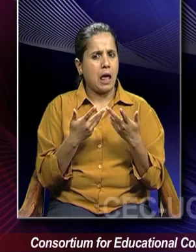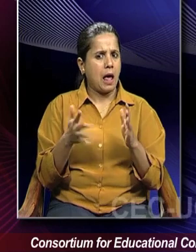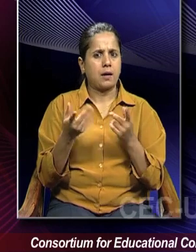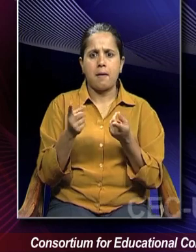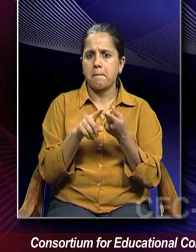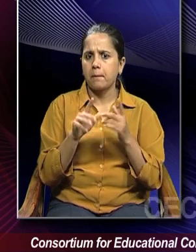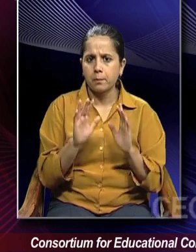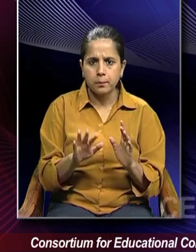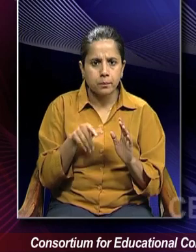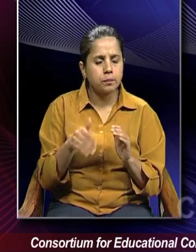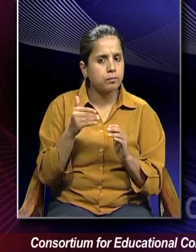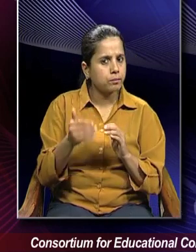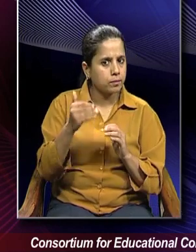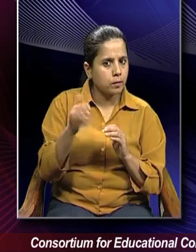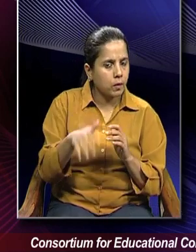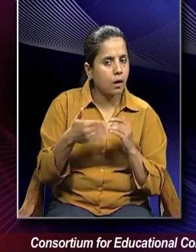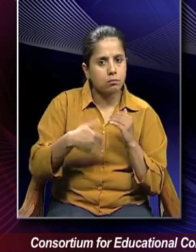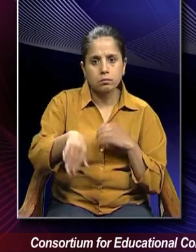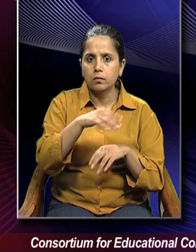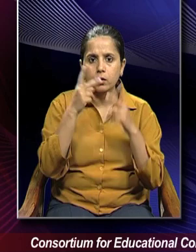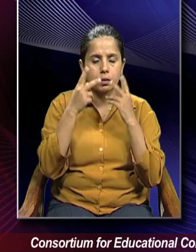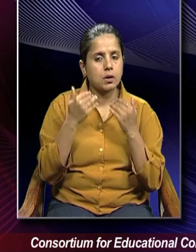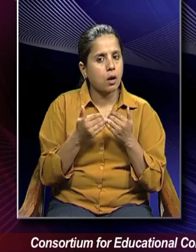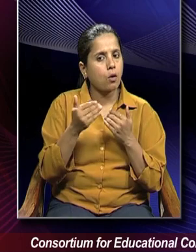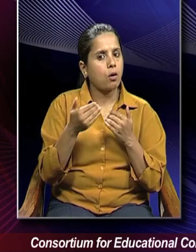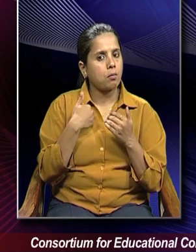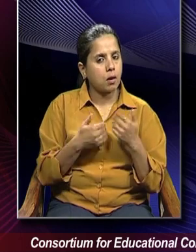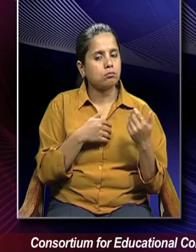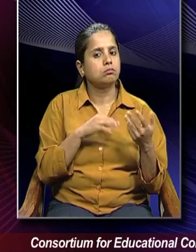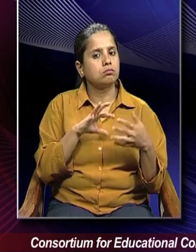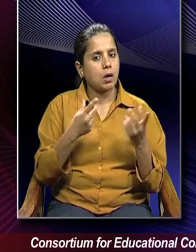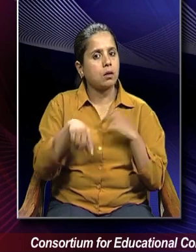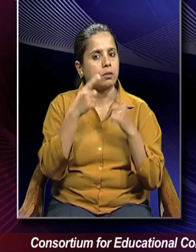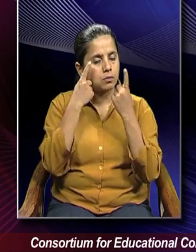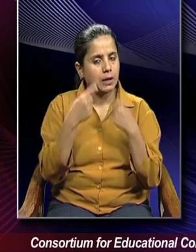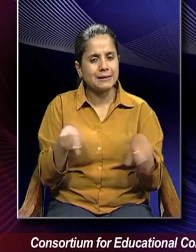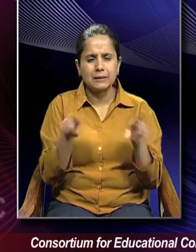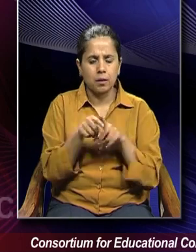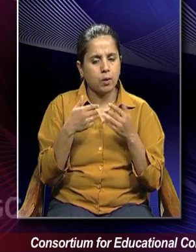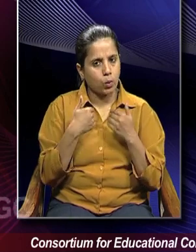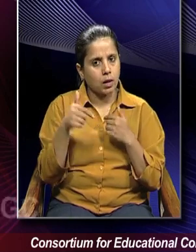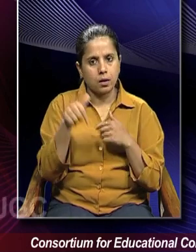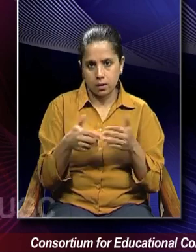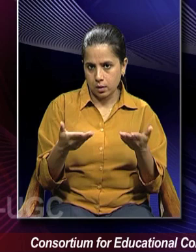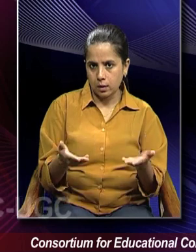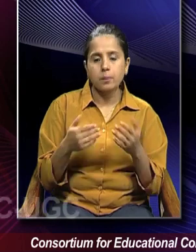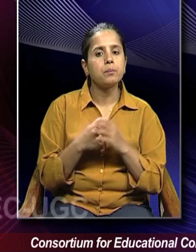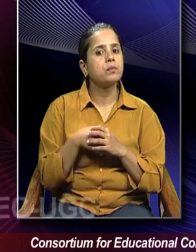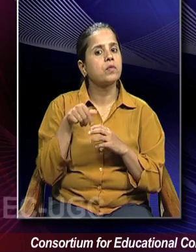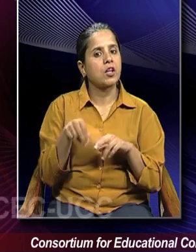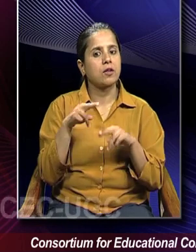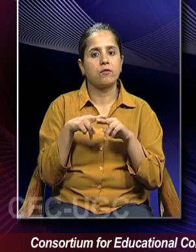happening consistently and continuously, we are going to make an assessment of the same here in this